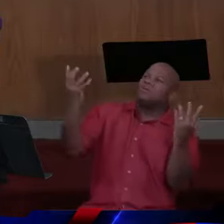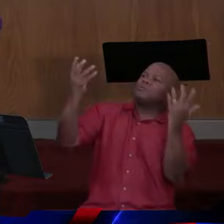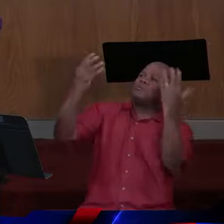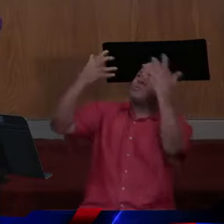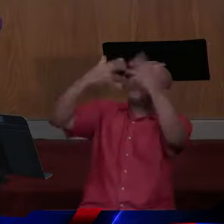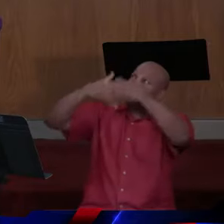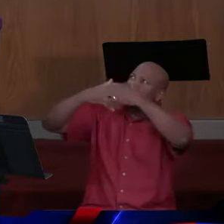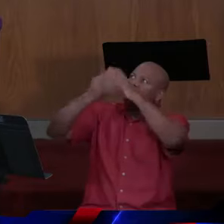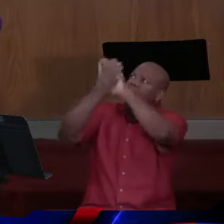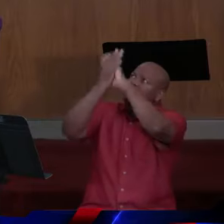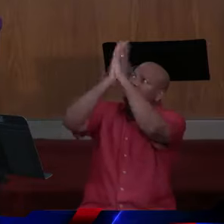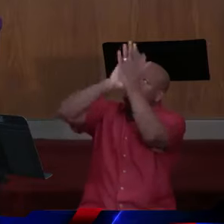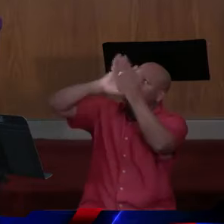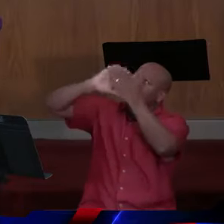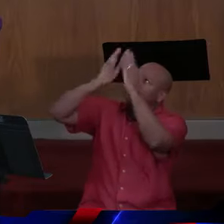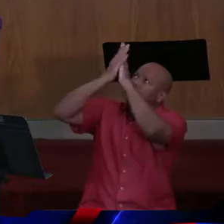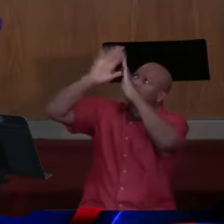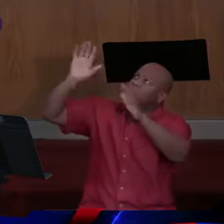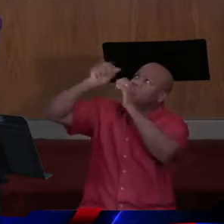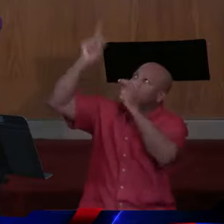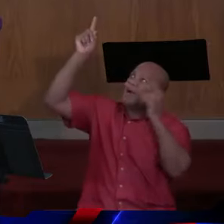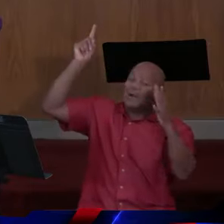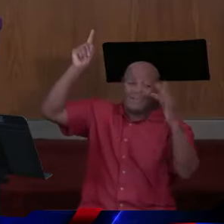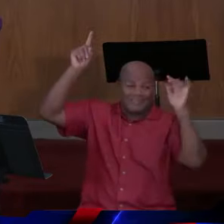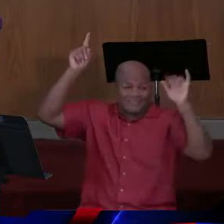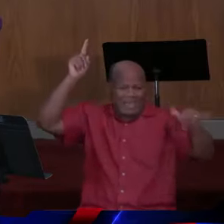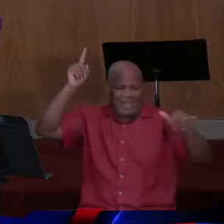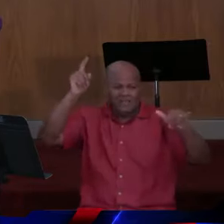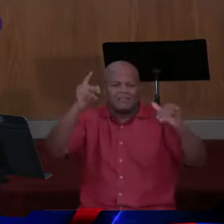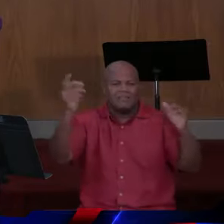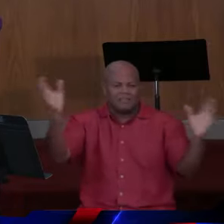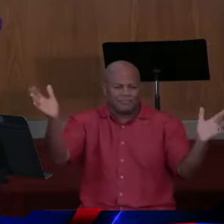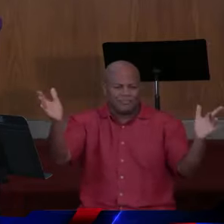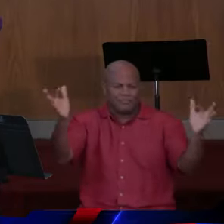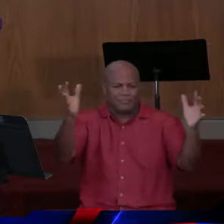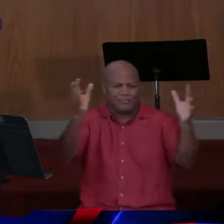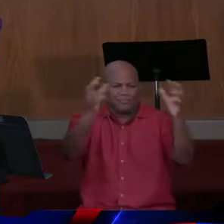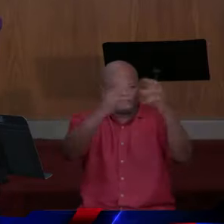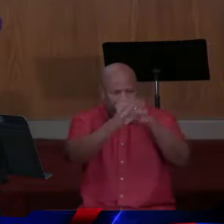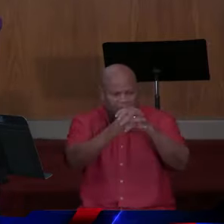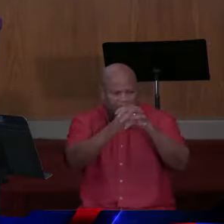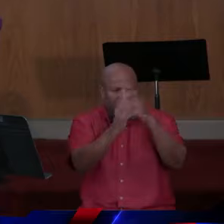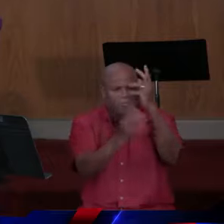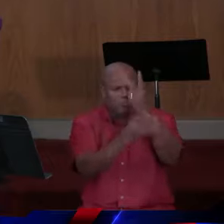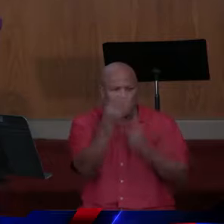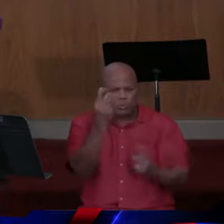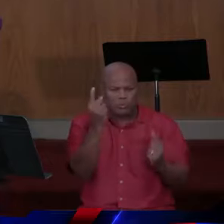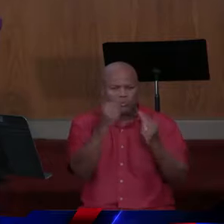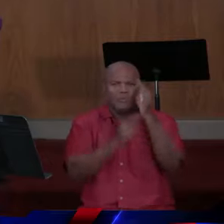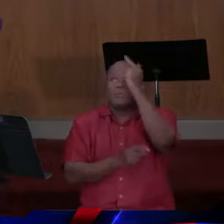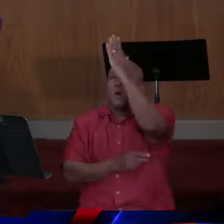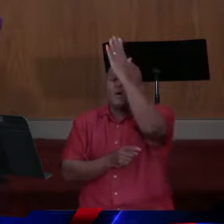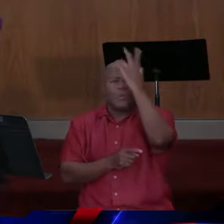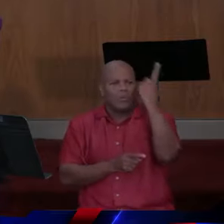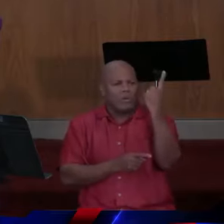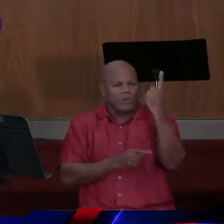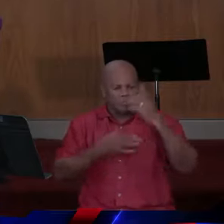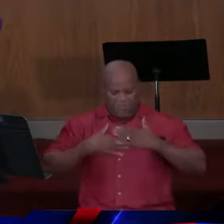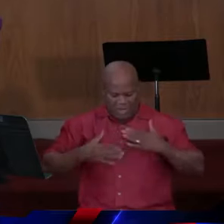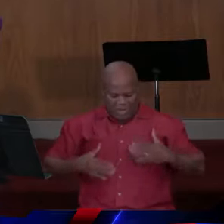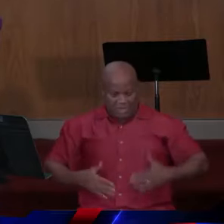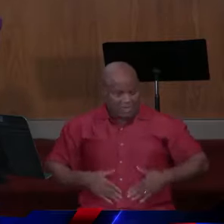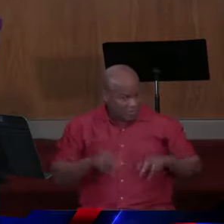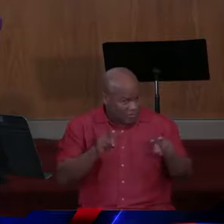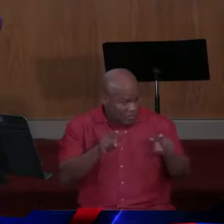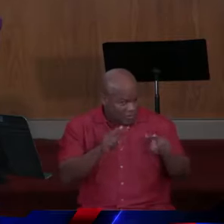me. And thereby reconciling both to God in one body. Watch